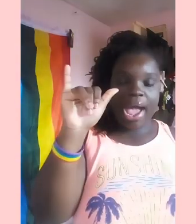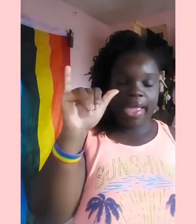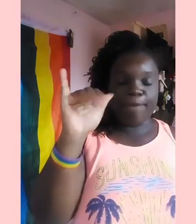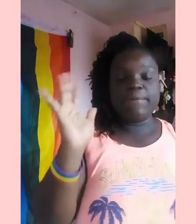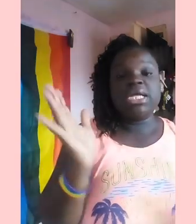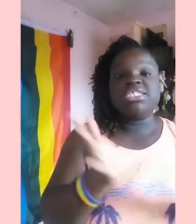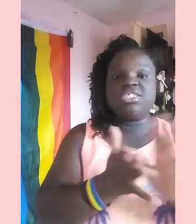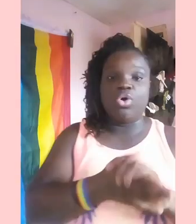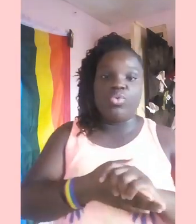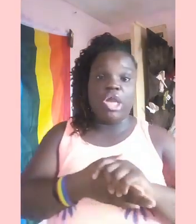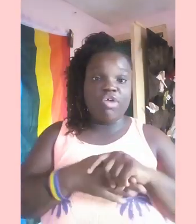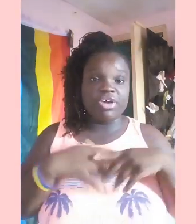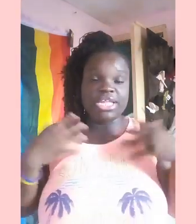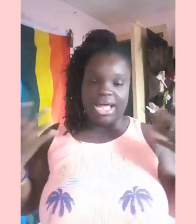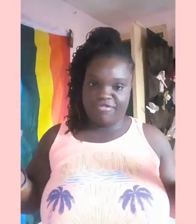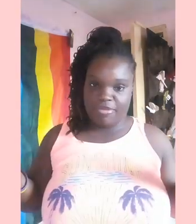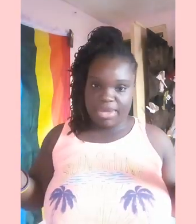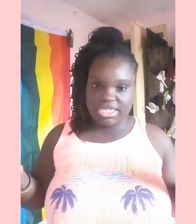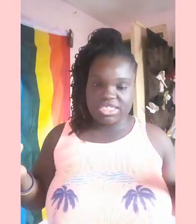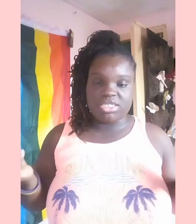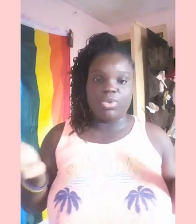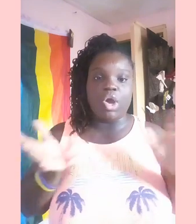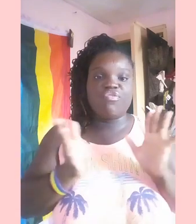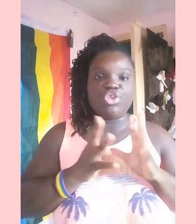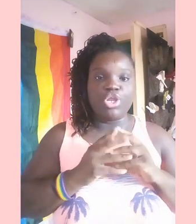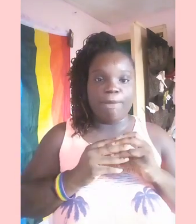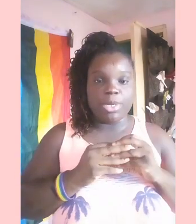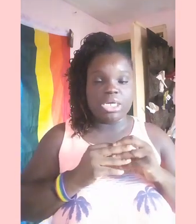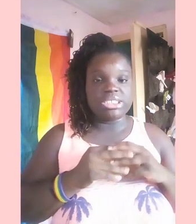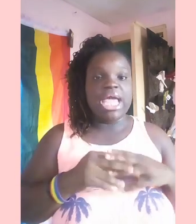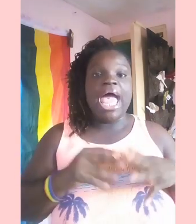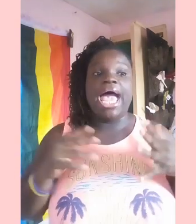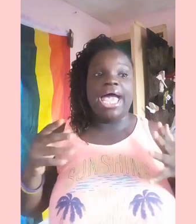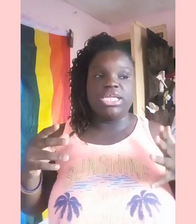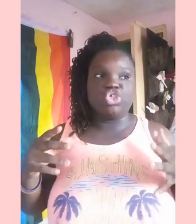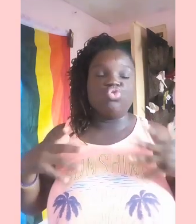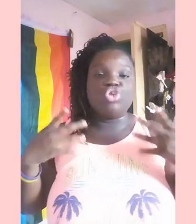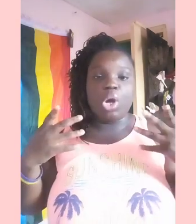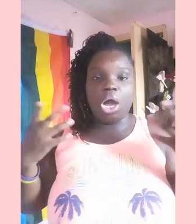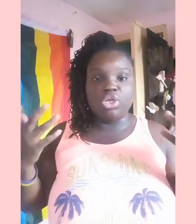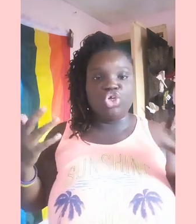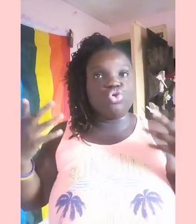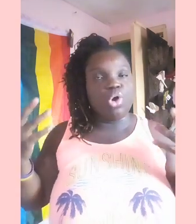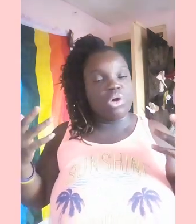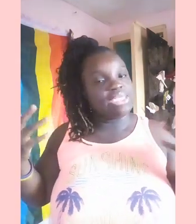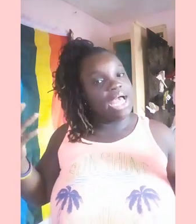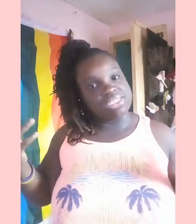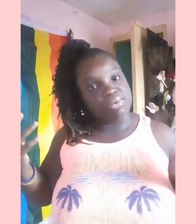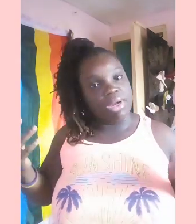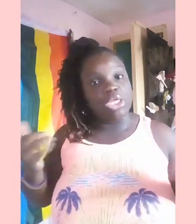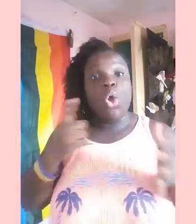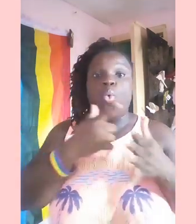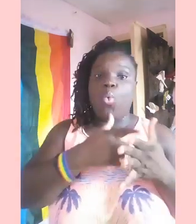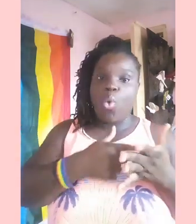T-O-N-Y. So we covered the alphabets, we covered the numbers, and you know how to ask somebody,